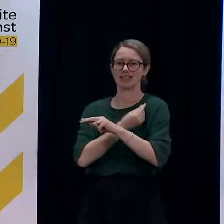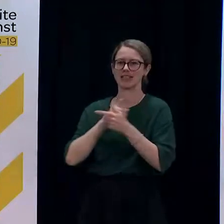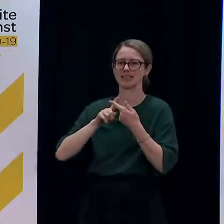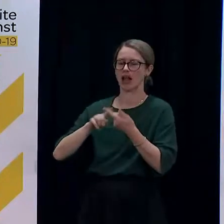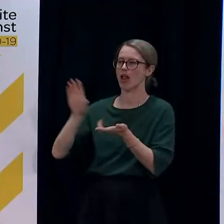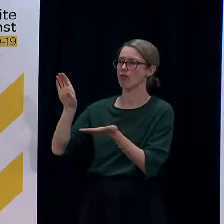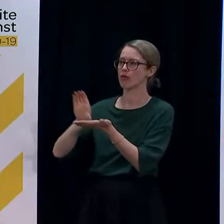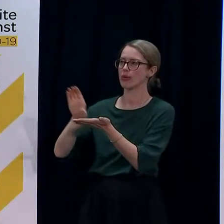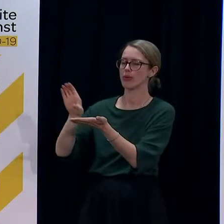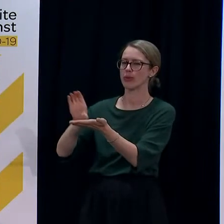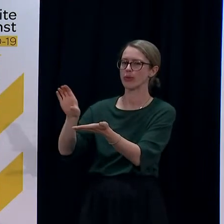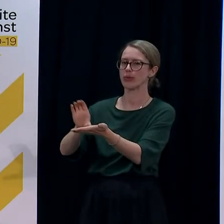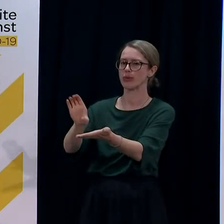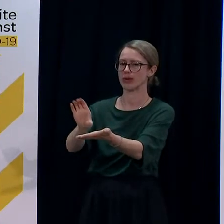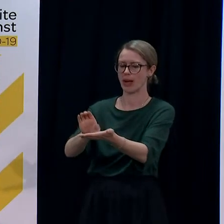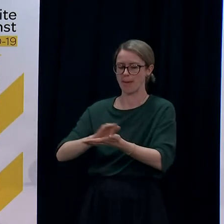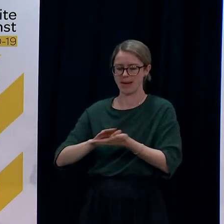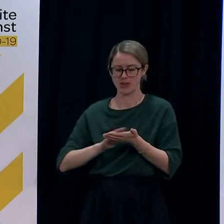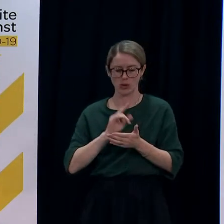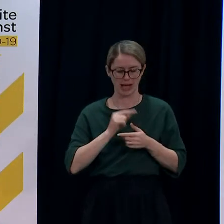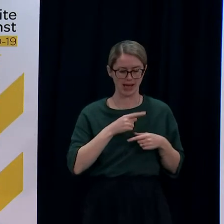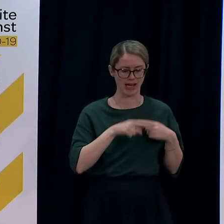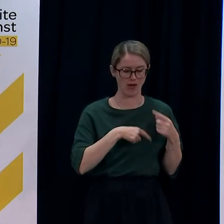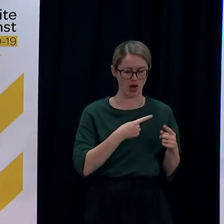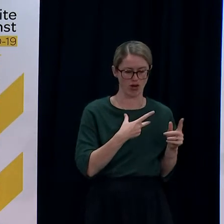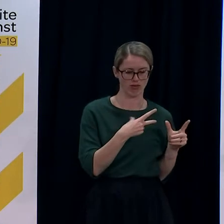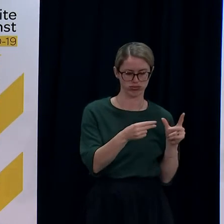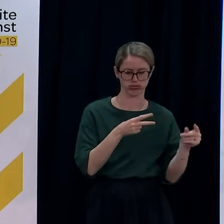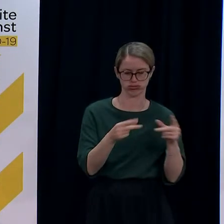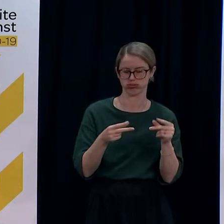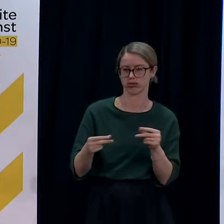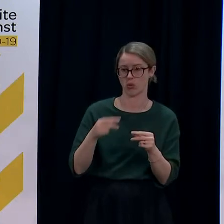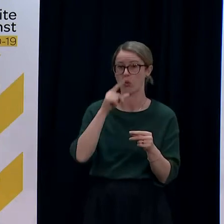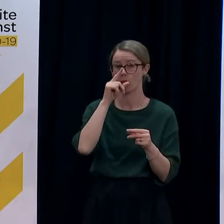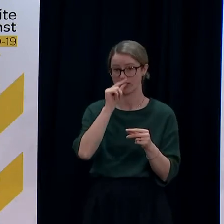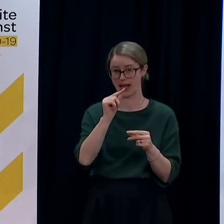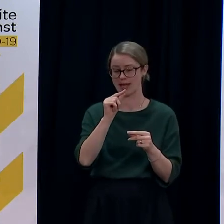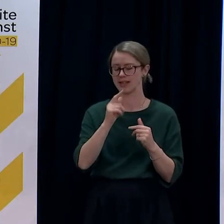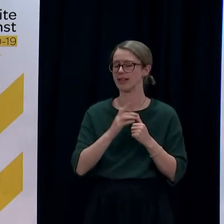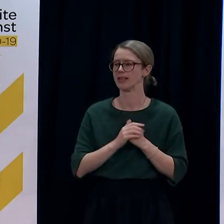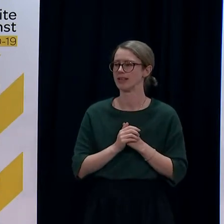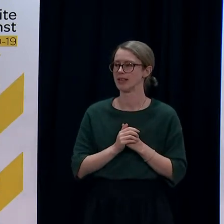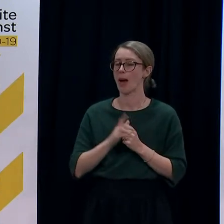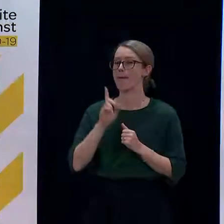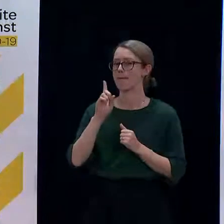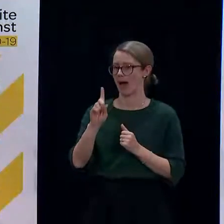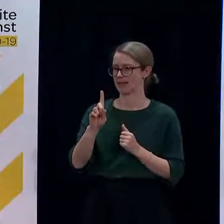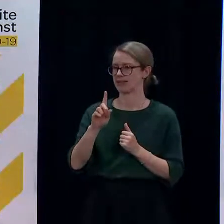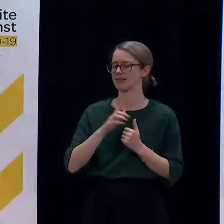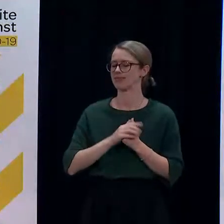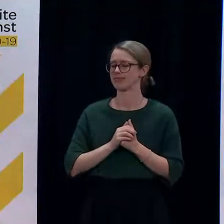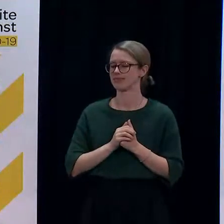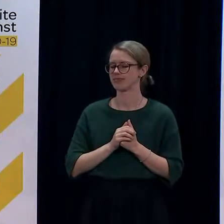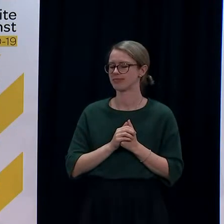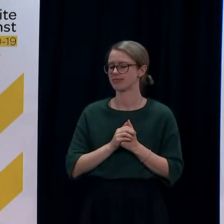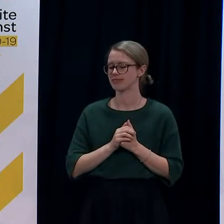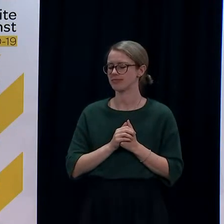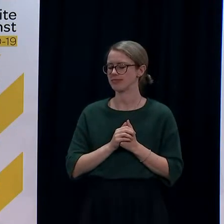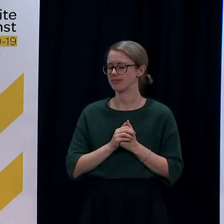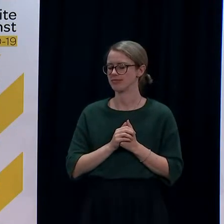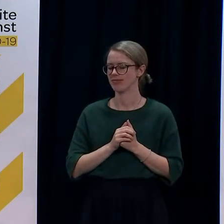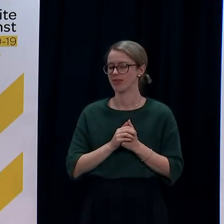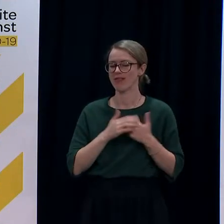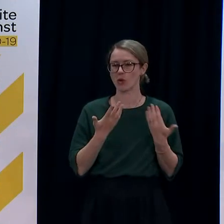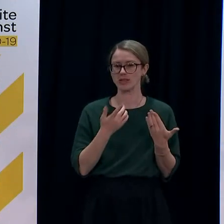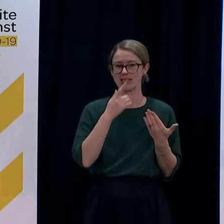regularly. They allow us to meet the program at the rate of the program we have. But we've seen this fantastic